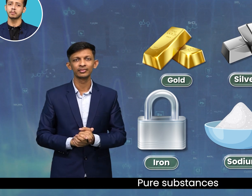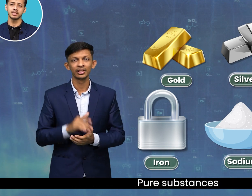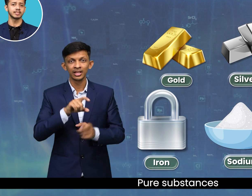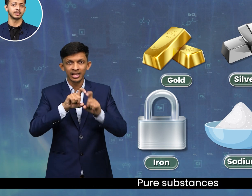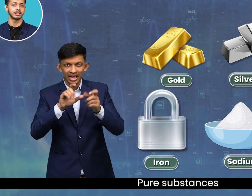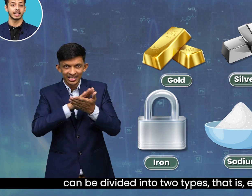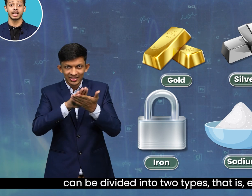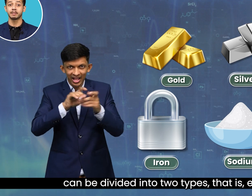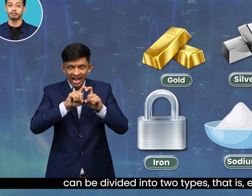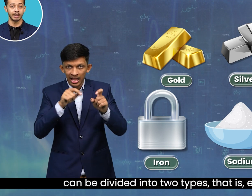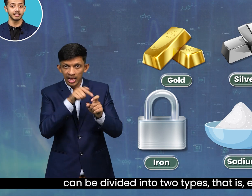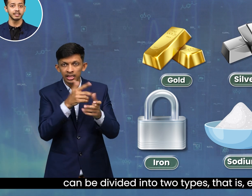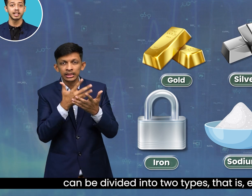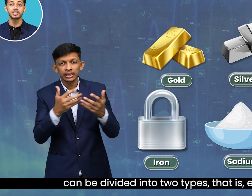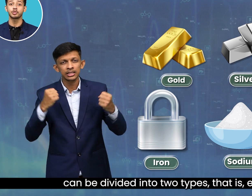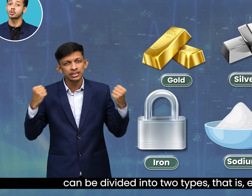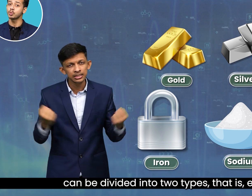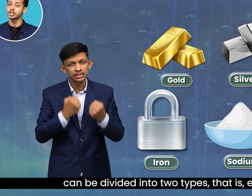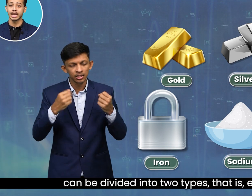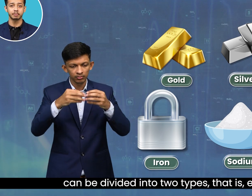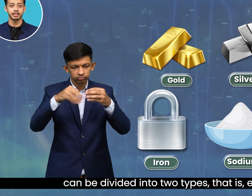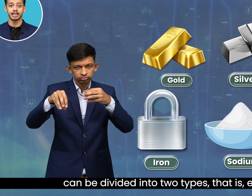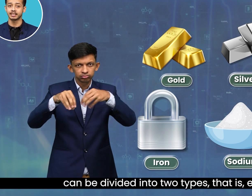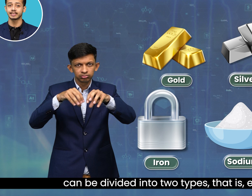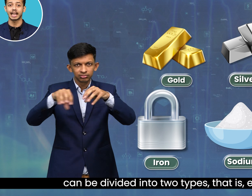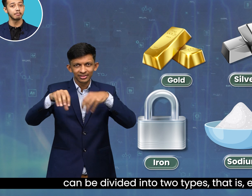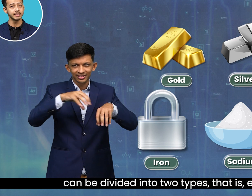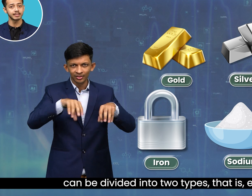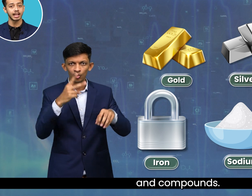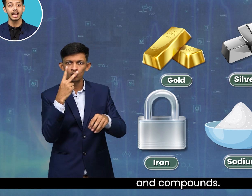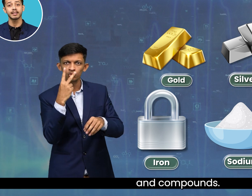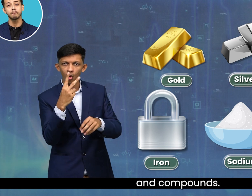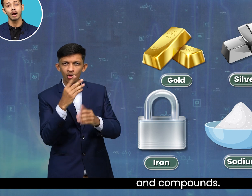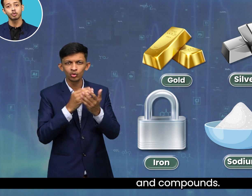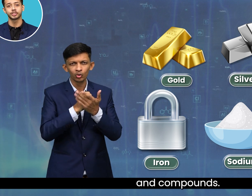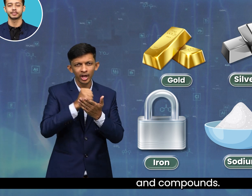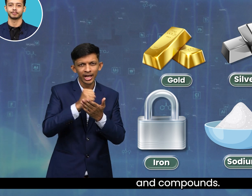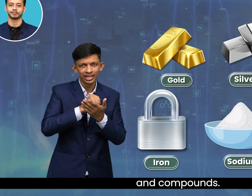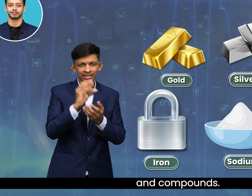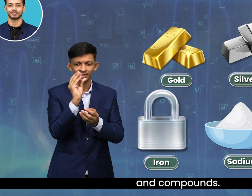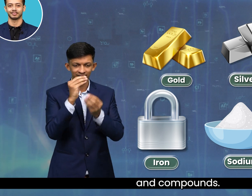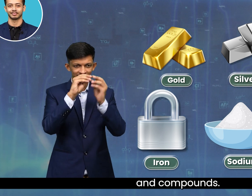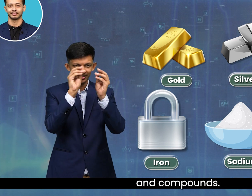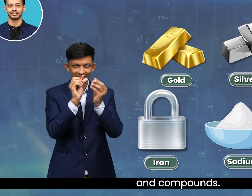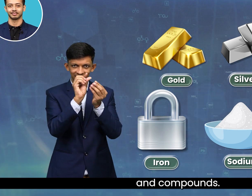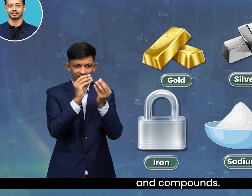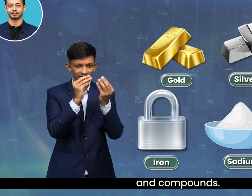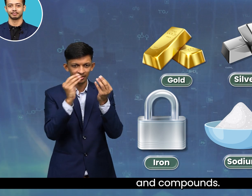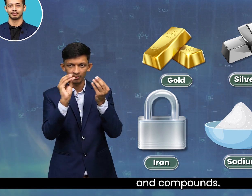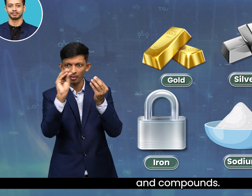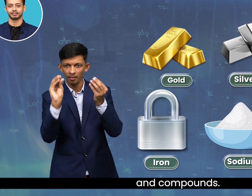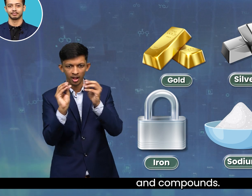Pure substances can be divided into two types, that is, elements and compounds.